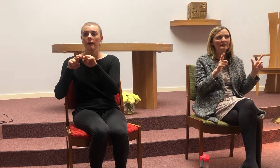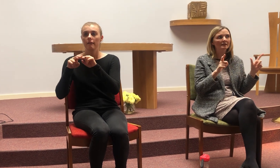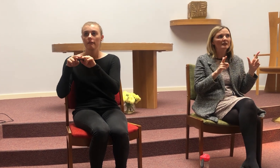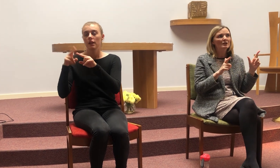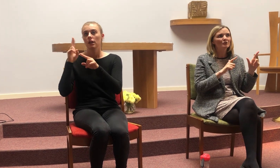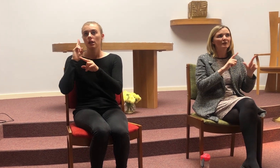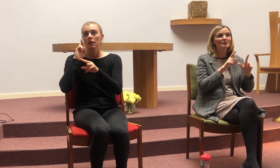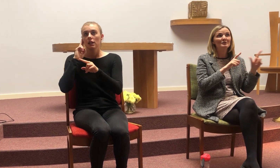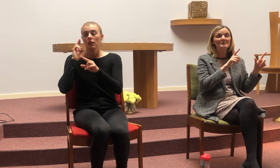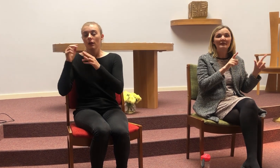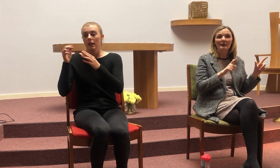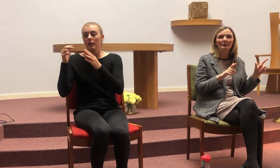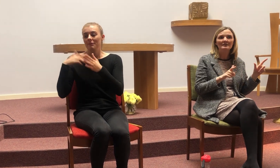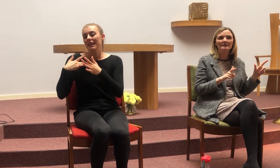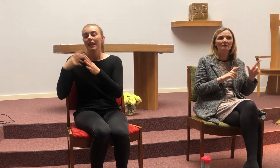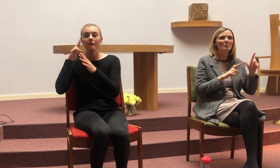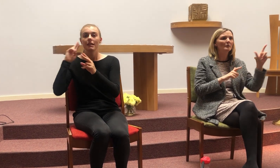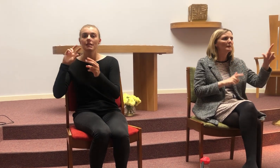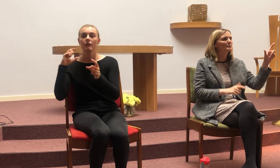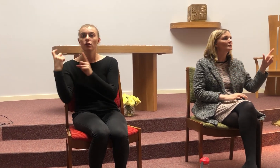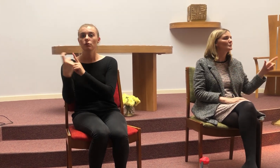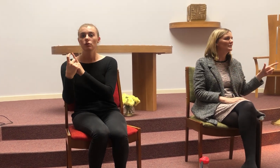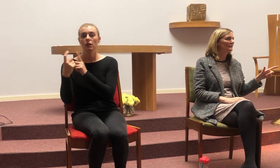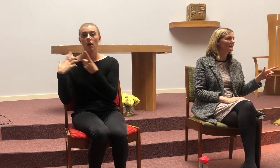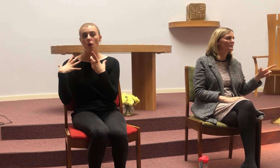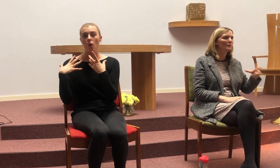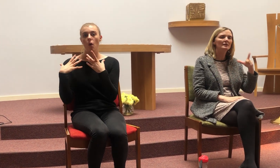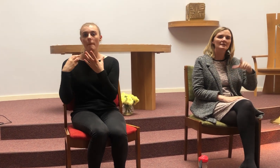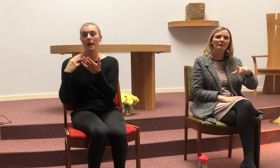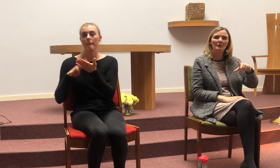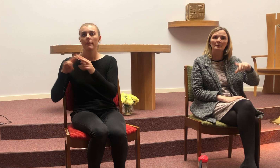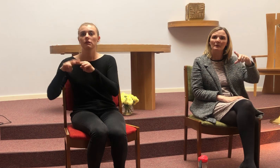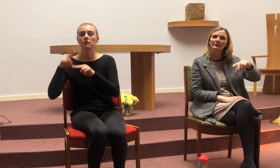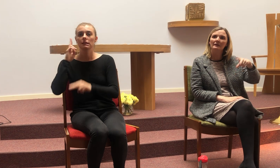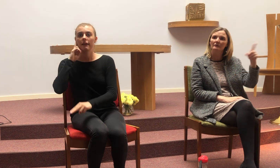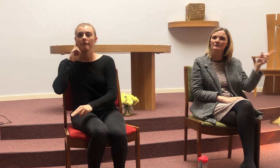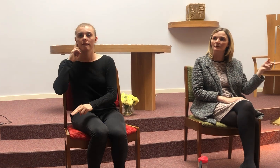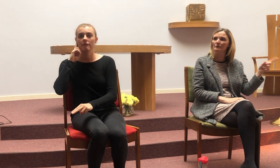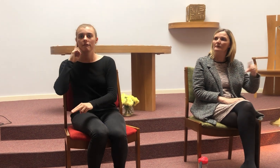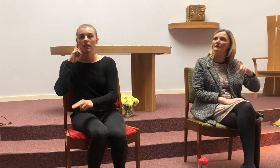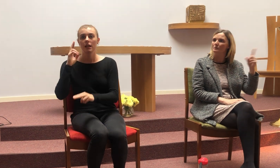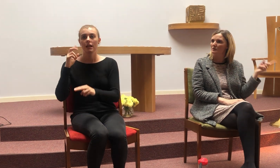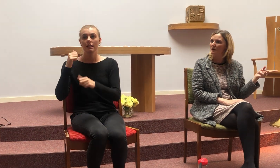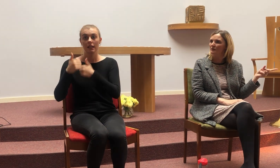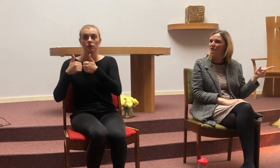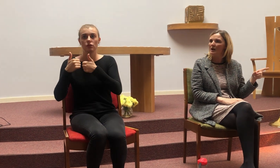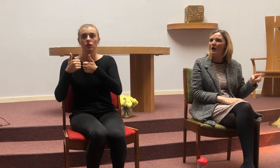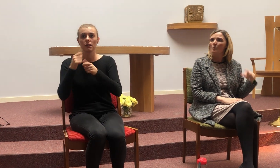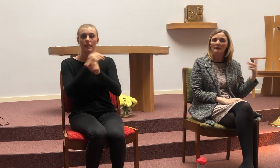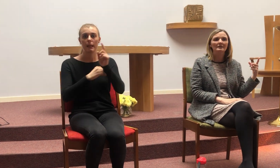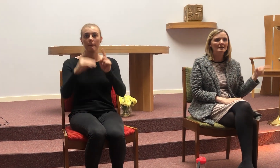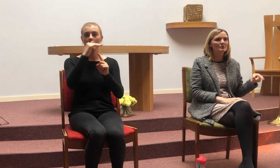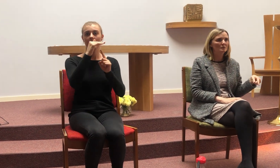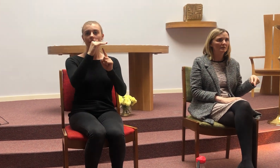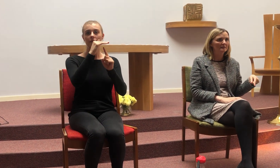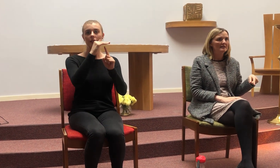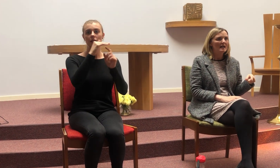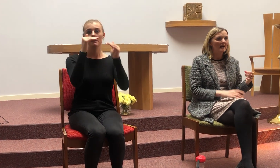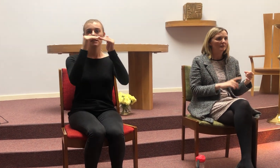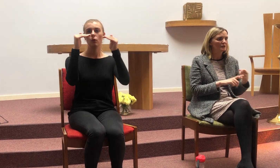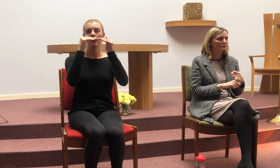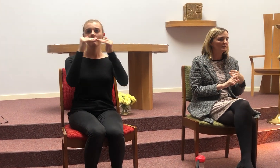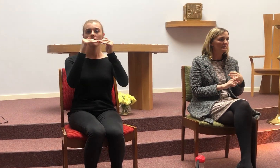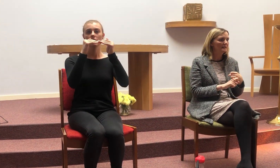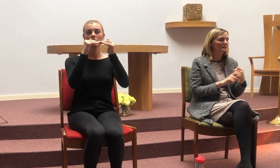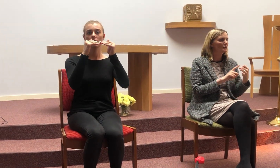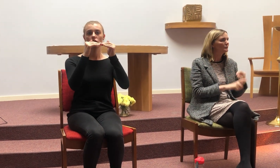to see, trying to use my network to say, well, what are people studying then? So what are deaf people when they leave school and they go to college? What are they studying?